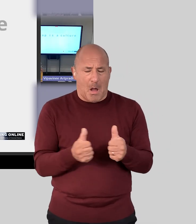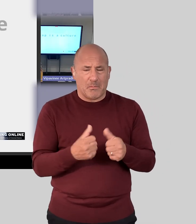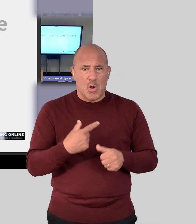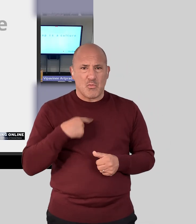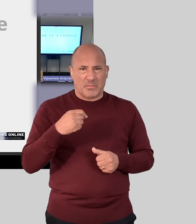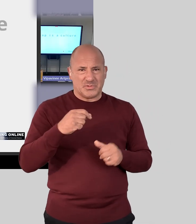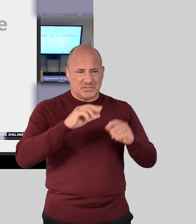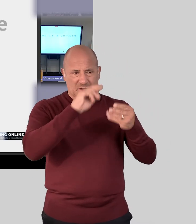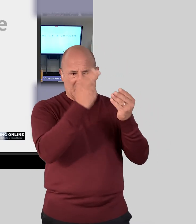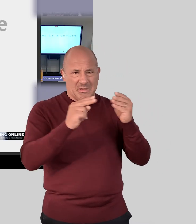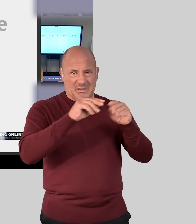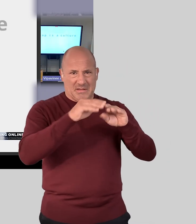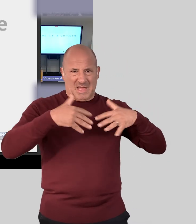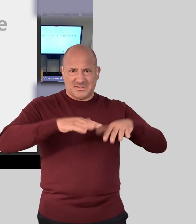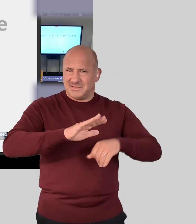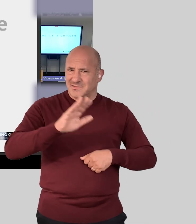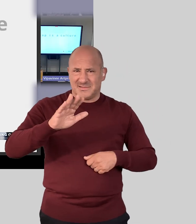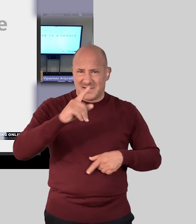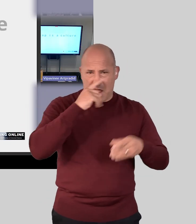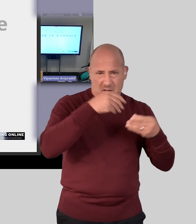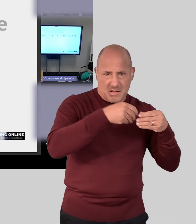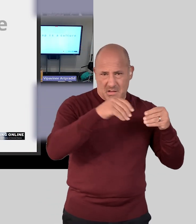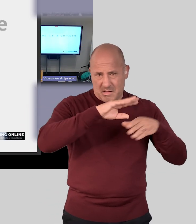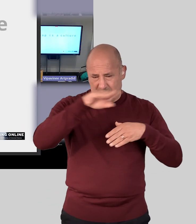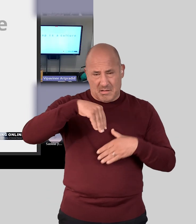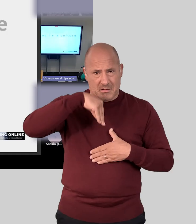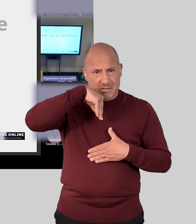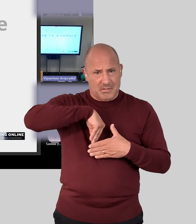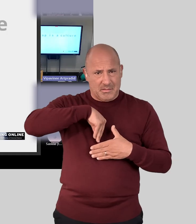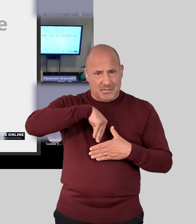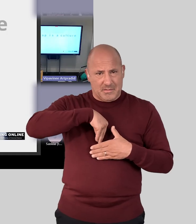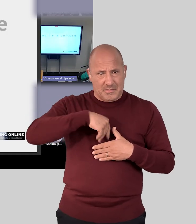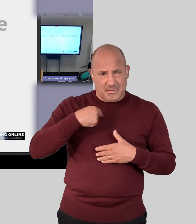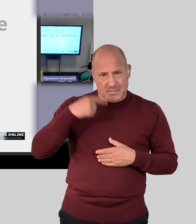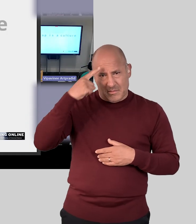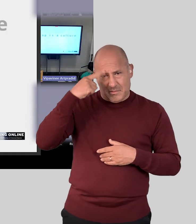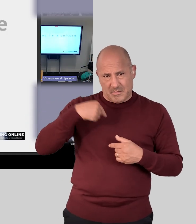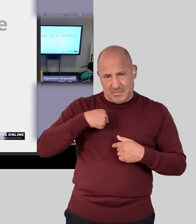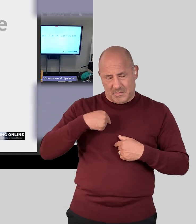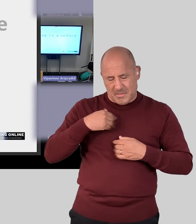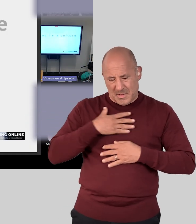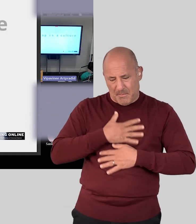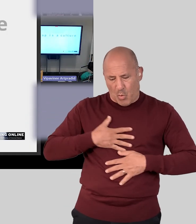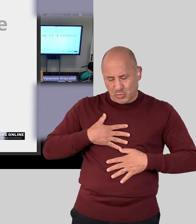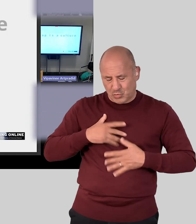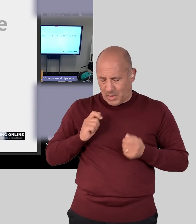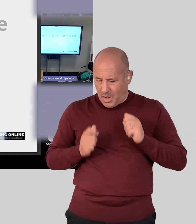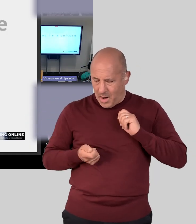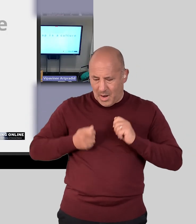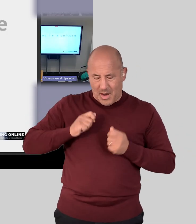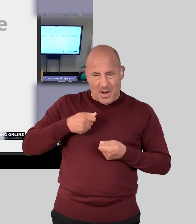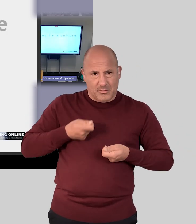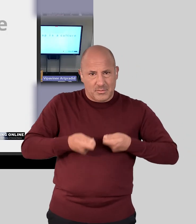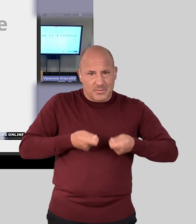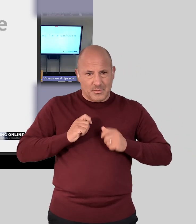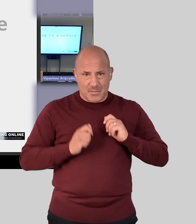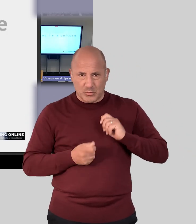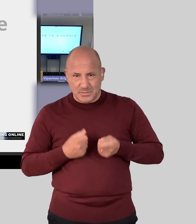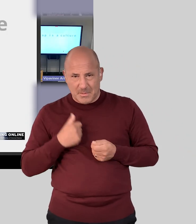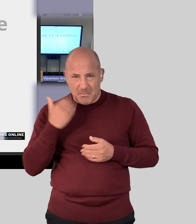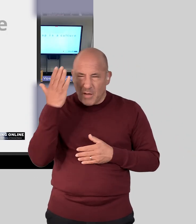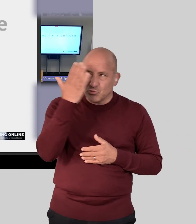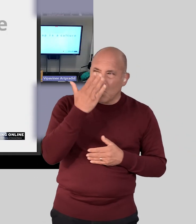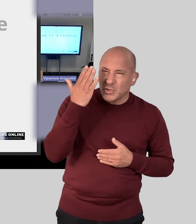but extended into an expulsion of the inner self, a conscious choreography of our emotions, imagination,